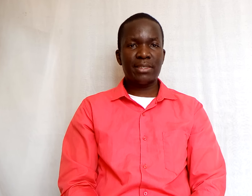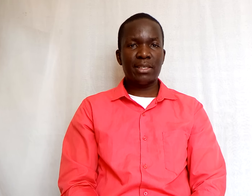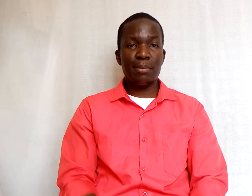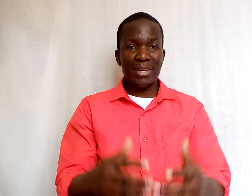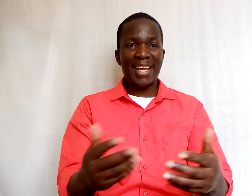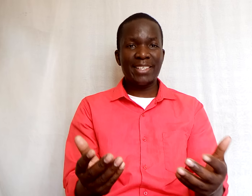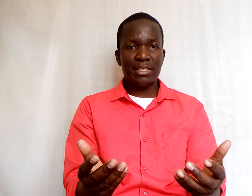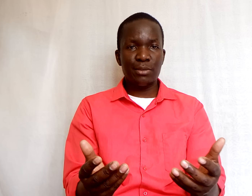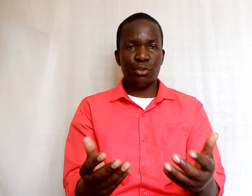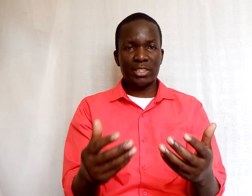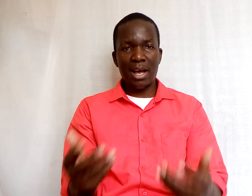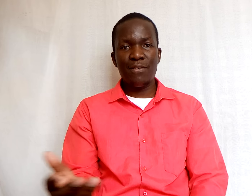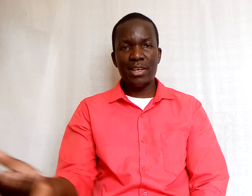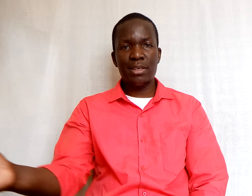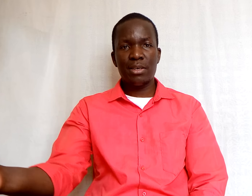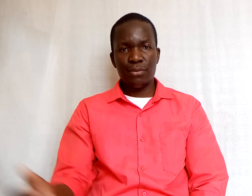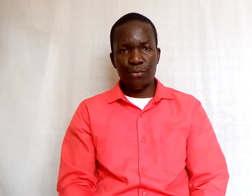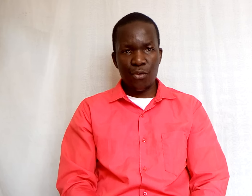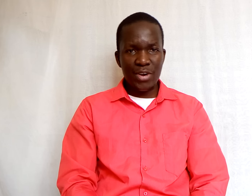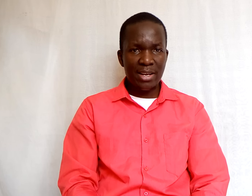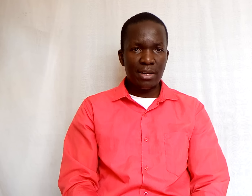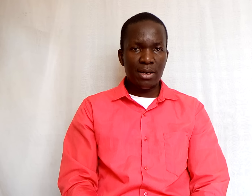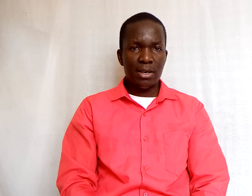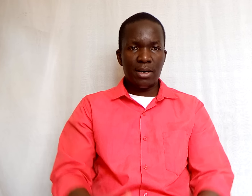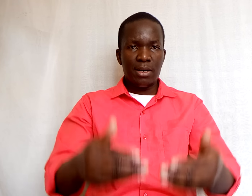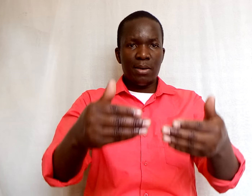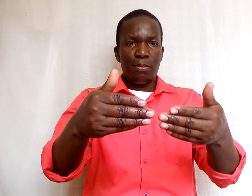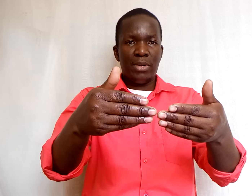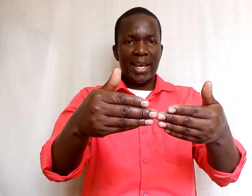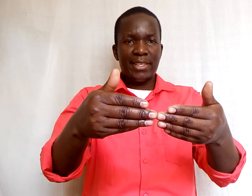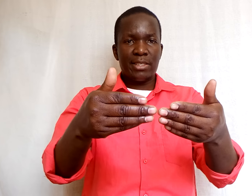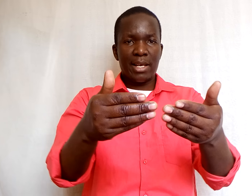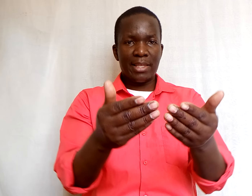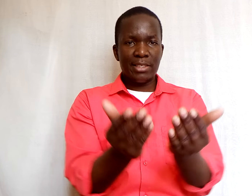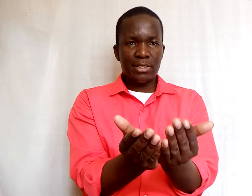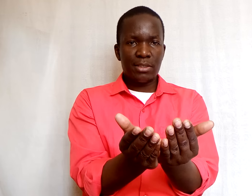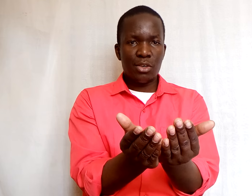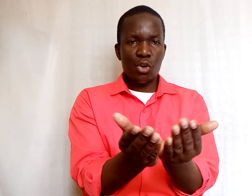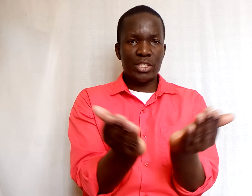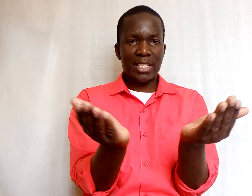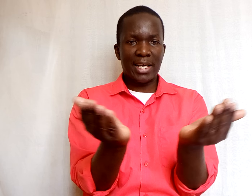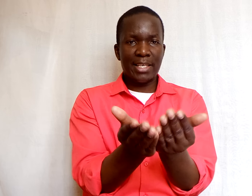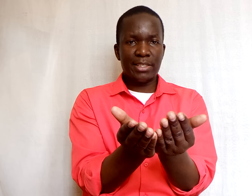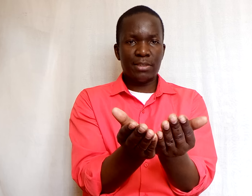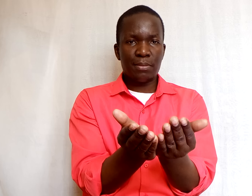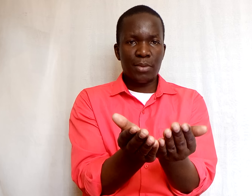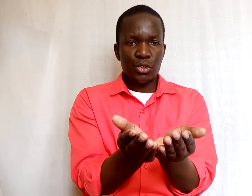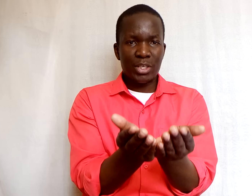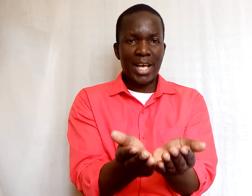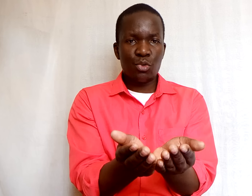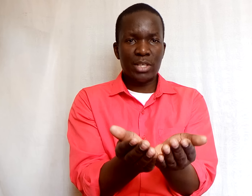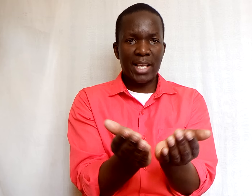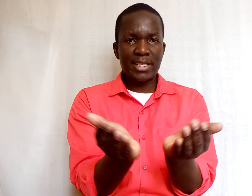The plates for serving food. Plates like this or just like this. So it has 2 signs, just